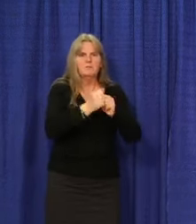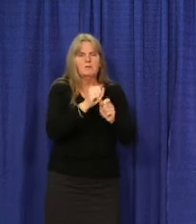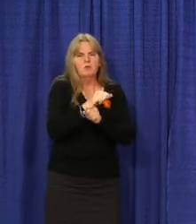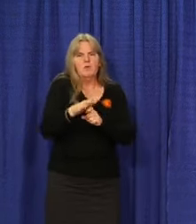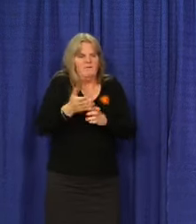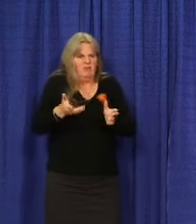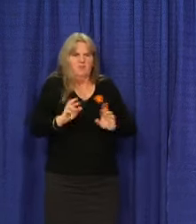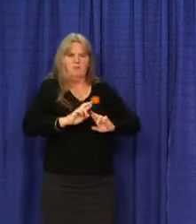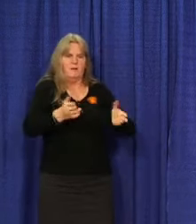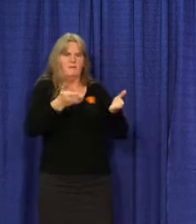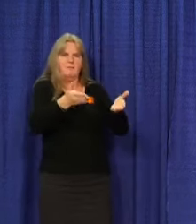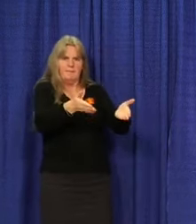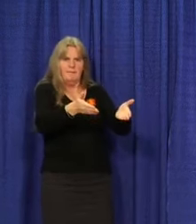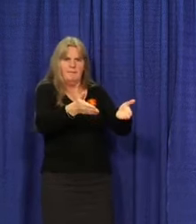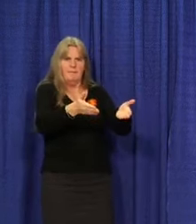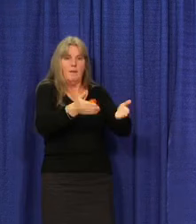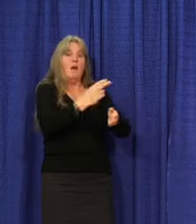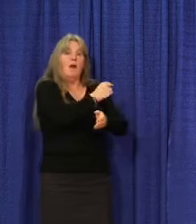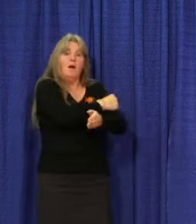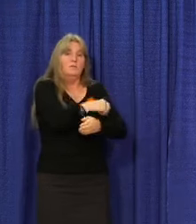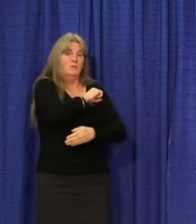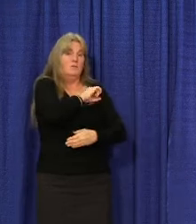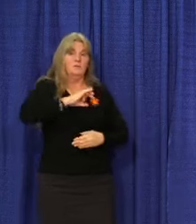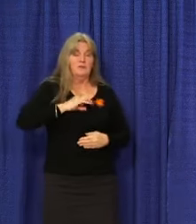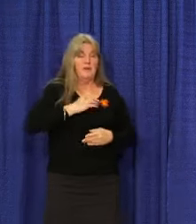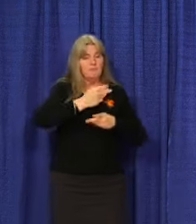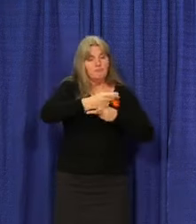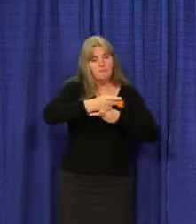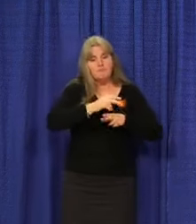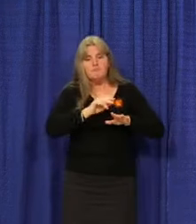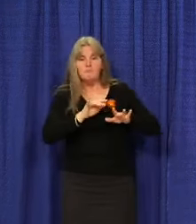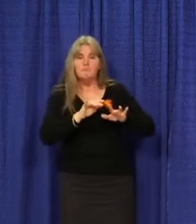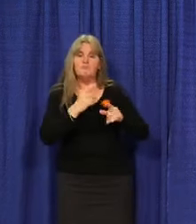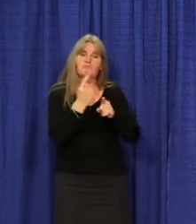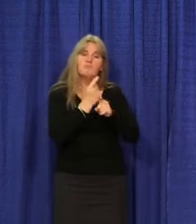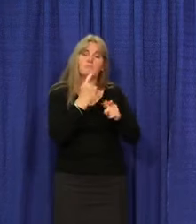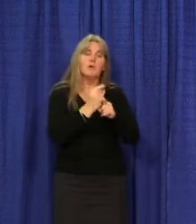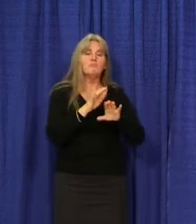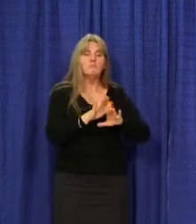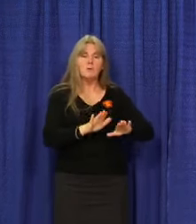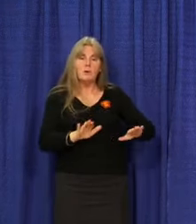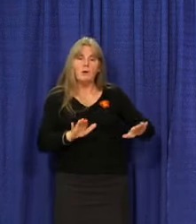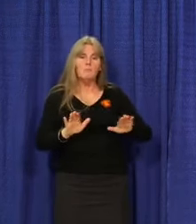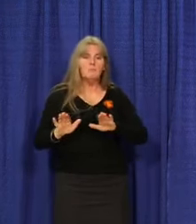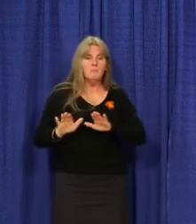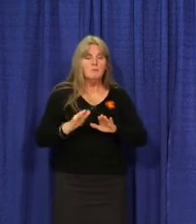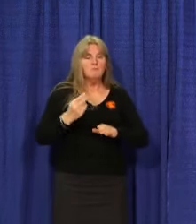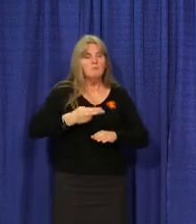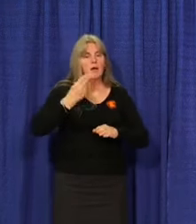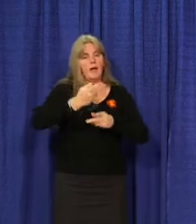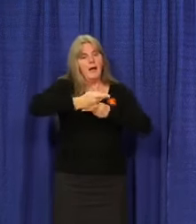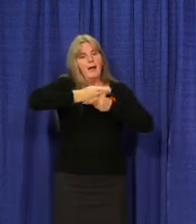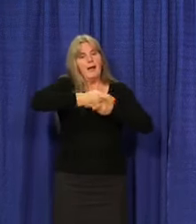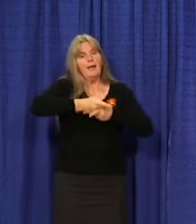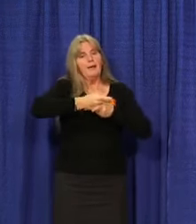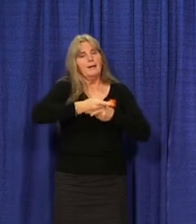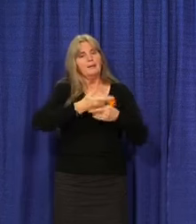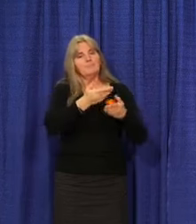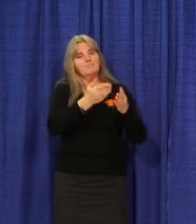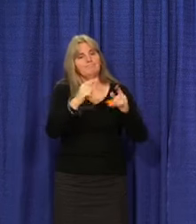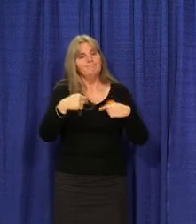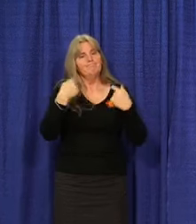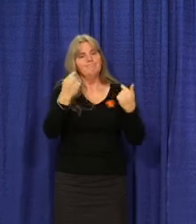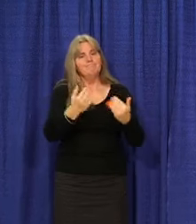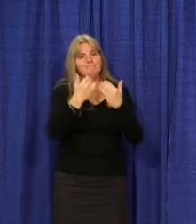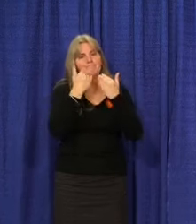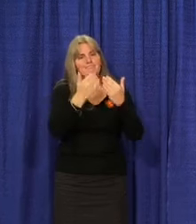COVID, and the hospital staff cared for the individual with the usual calm and high standard of care that the hospital prides